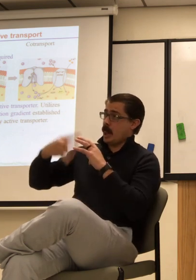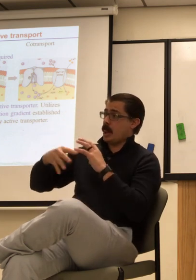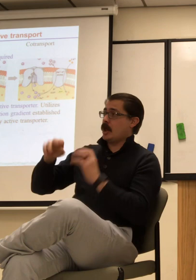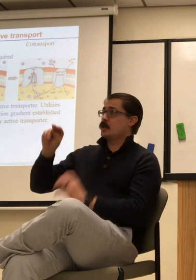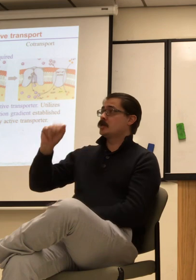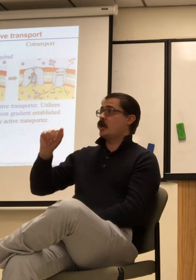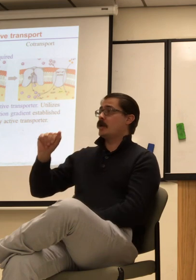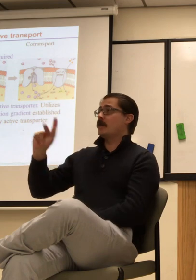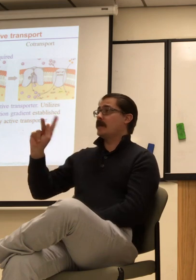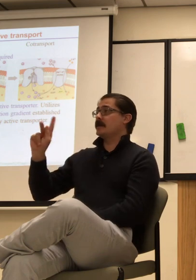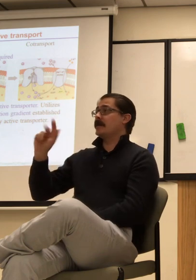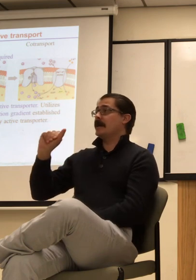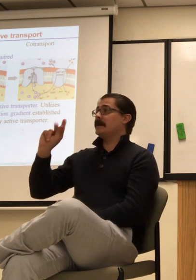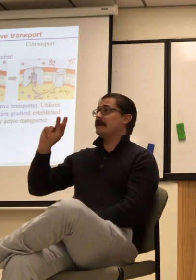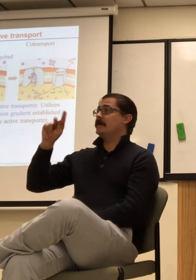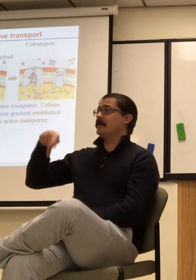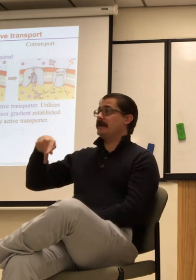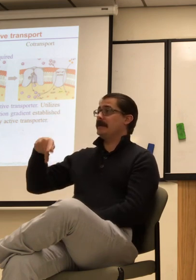sodium potassium